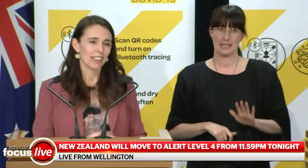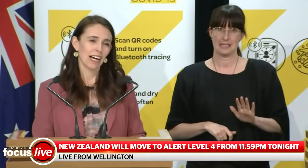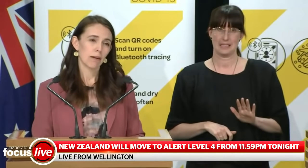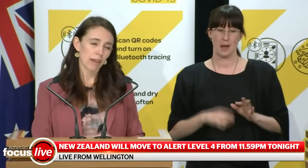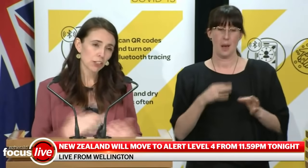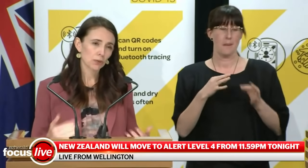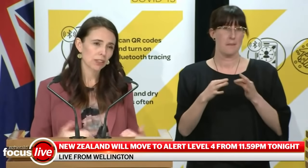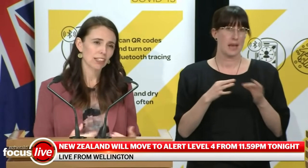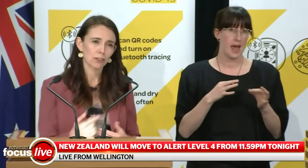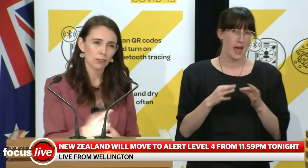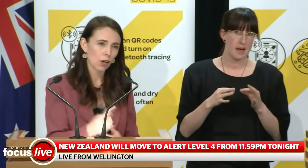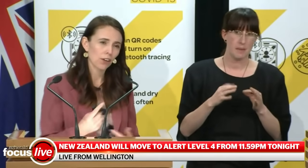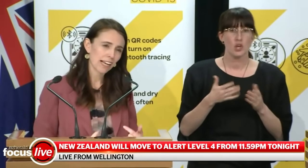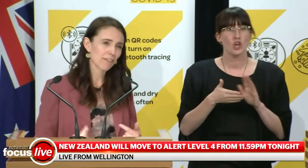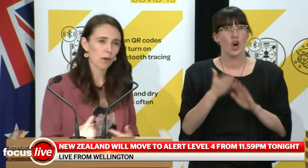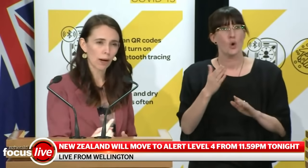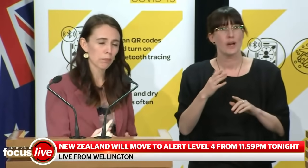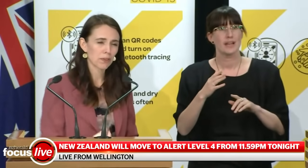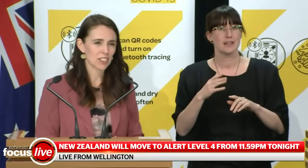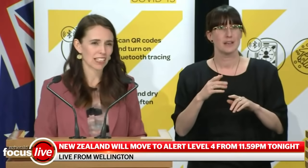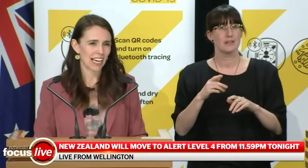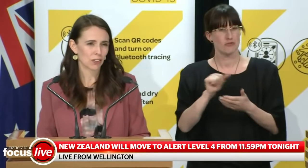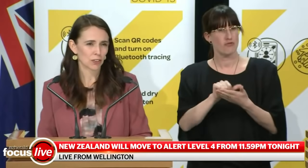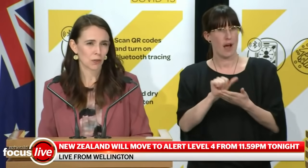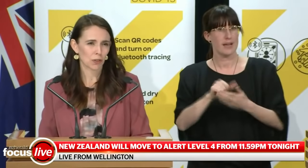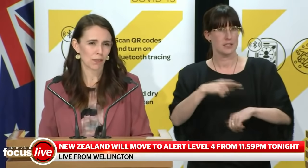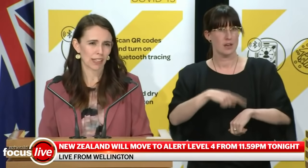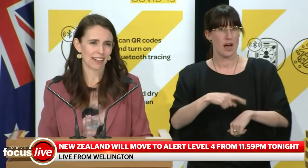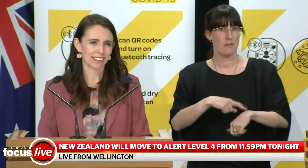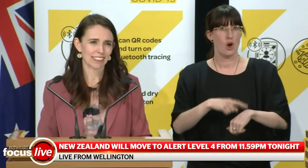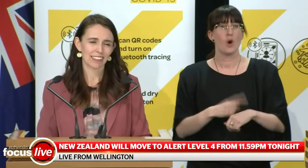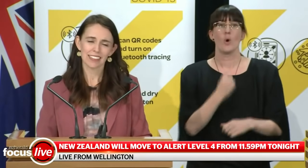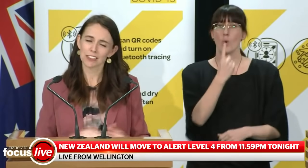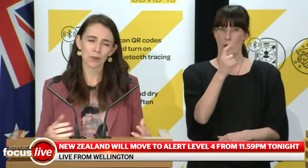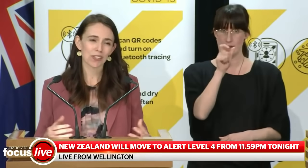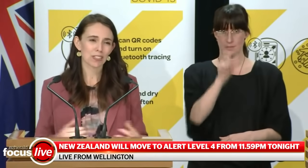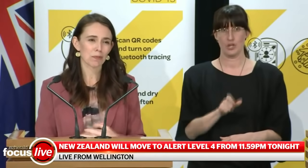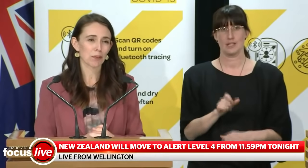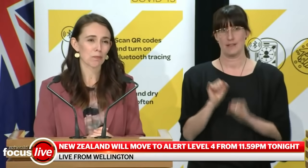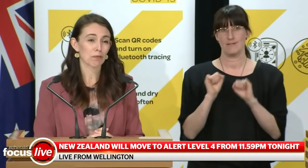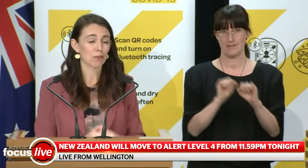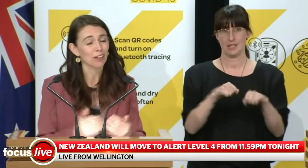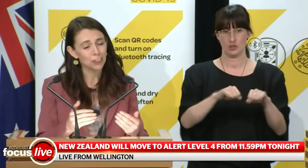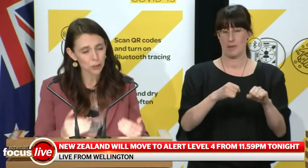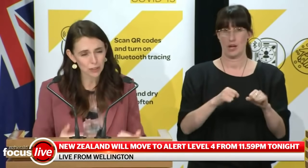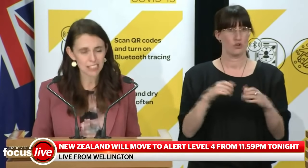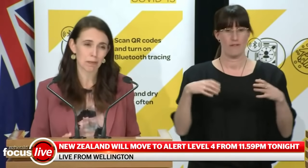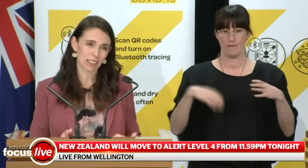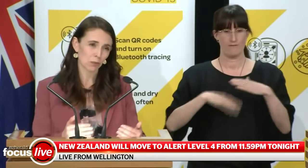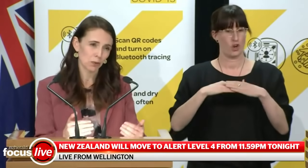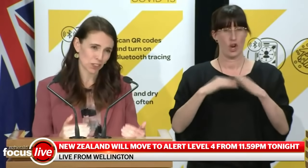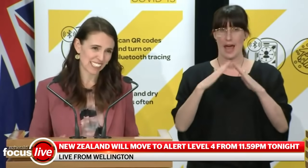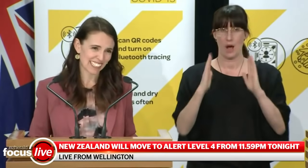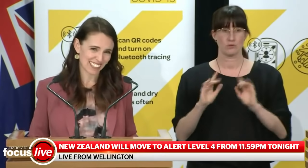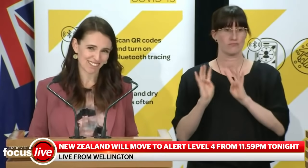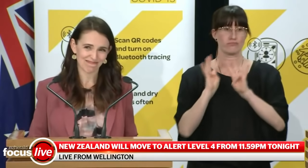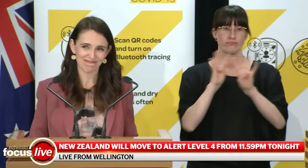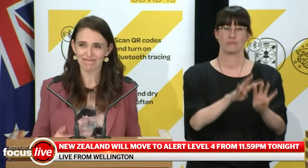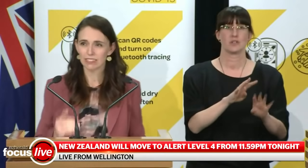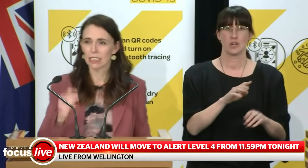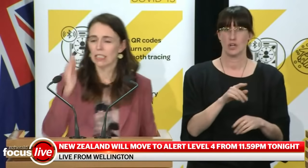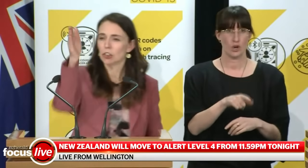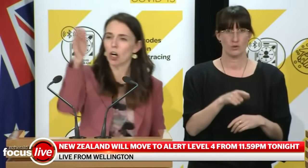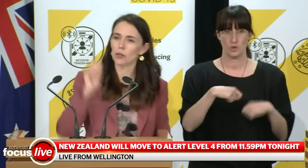trip, make sure that you only have that one person in the household going out. These are all things we've learnt before, and I do expect it will die